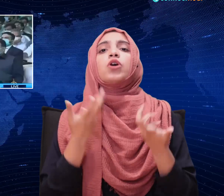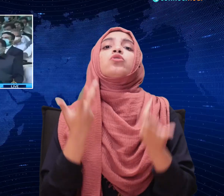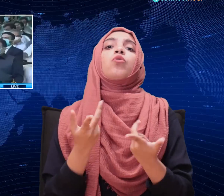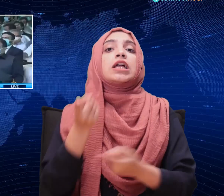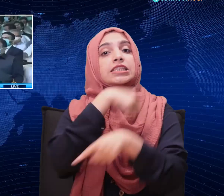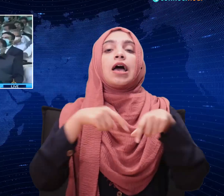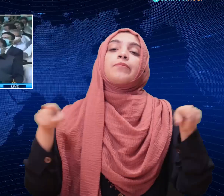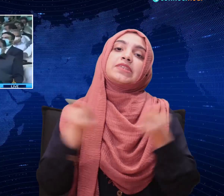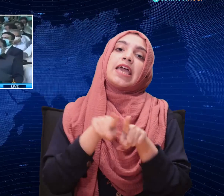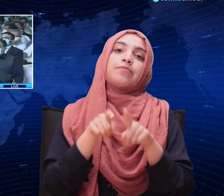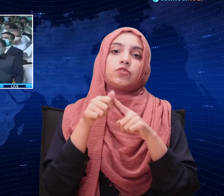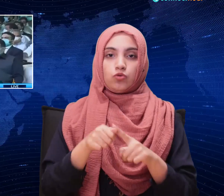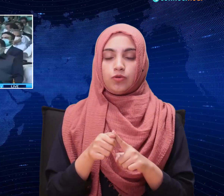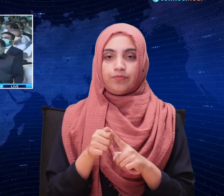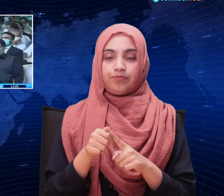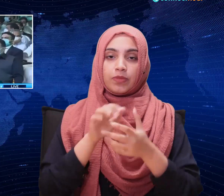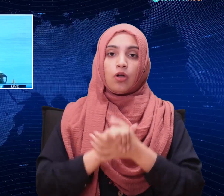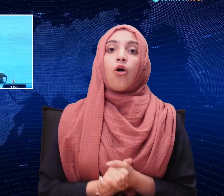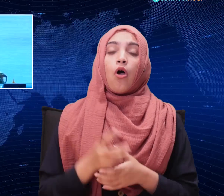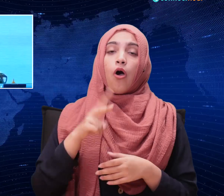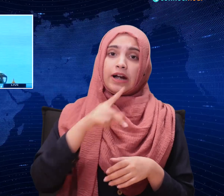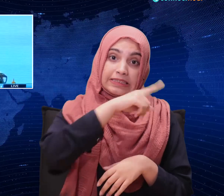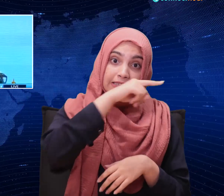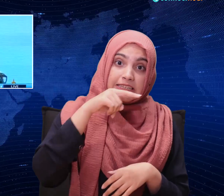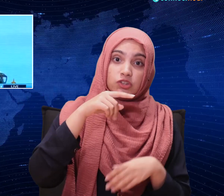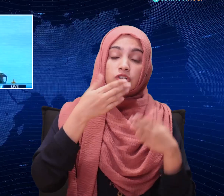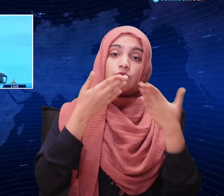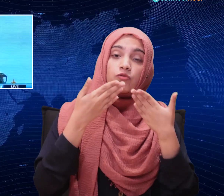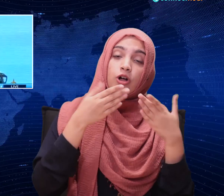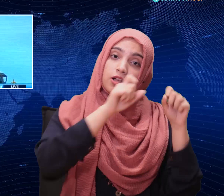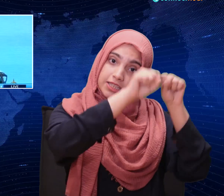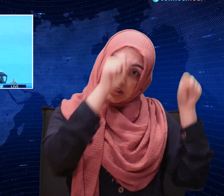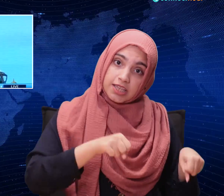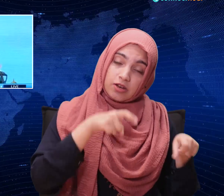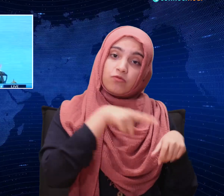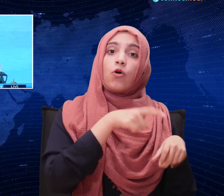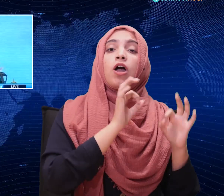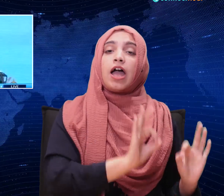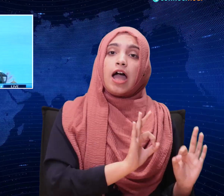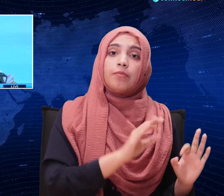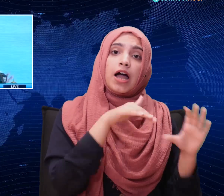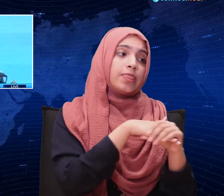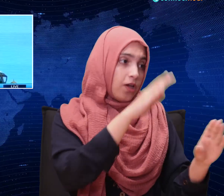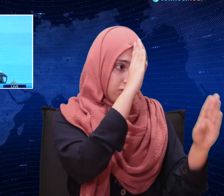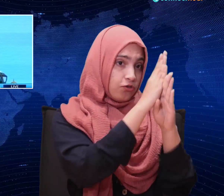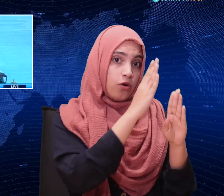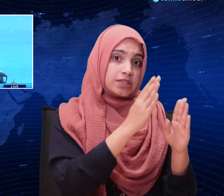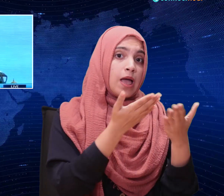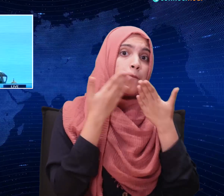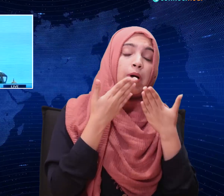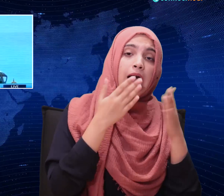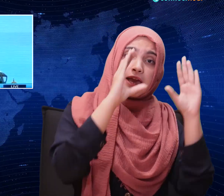The English medium system evolved in such a way that there was less emphasis on education and more emphasis